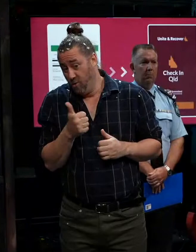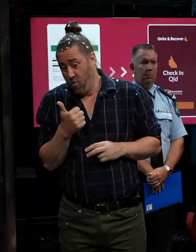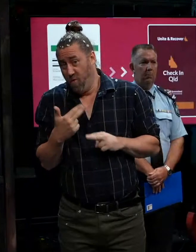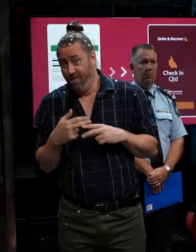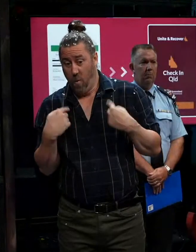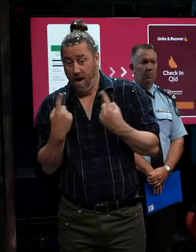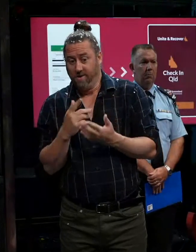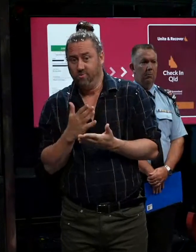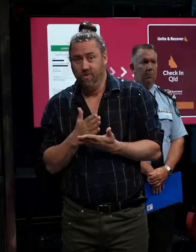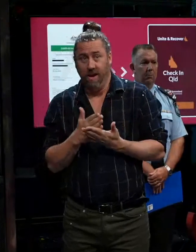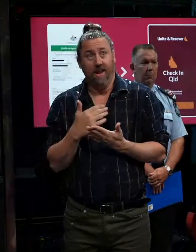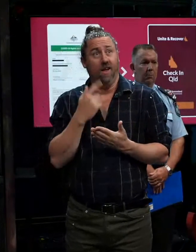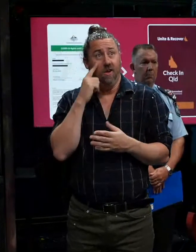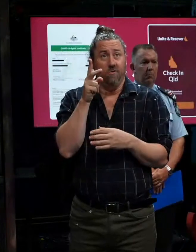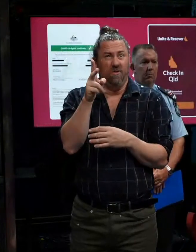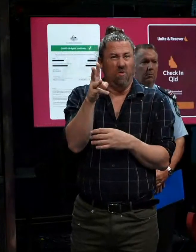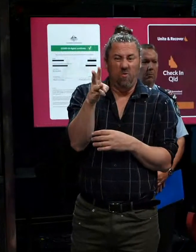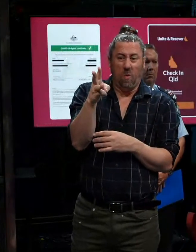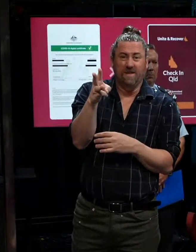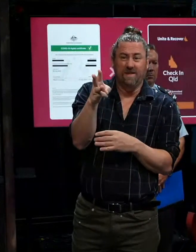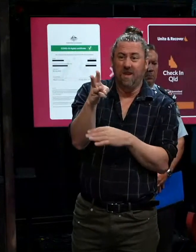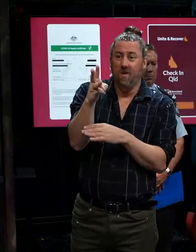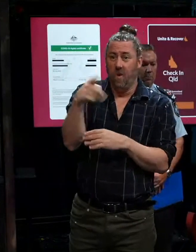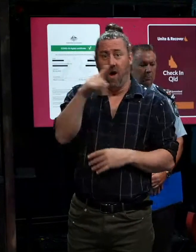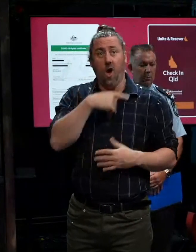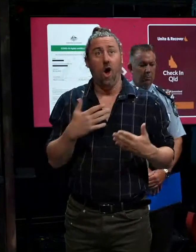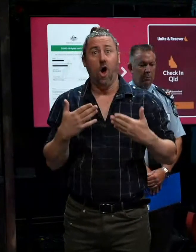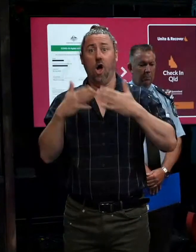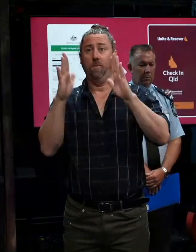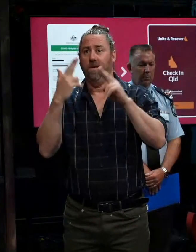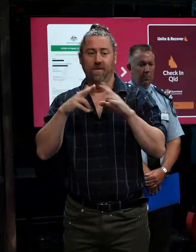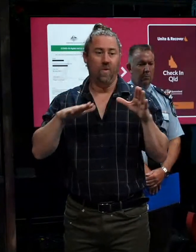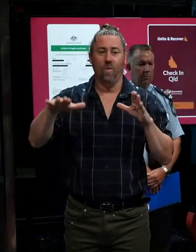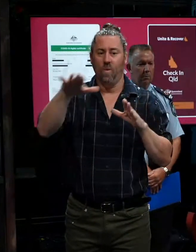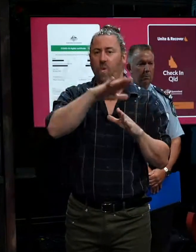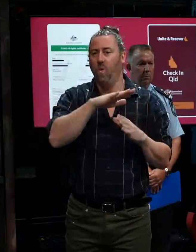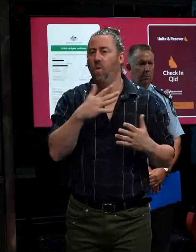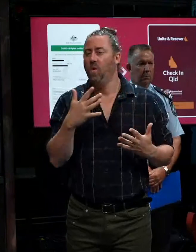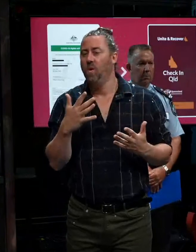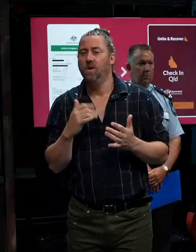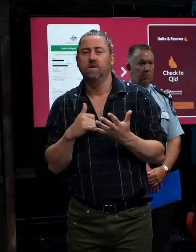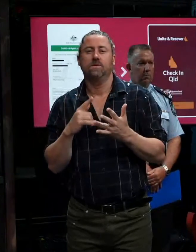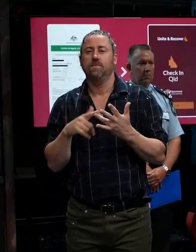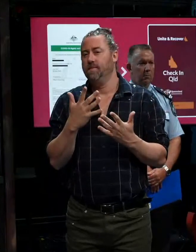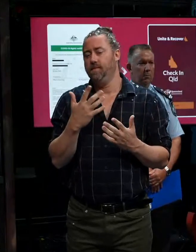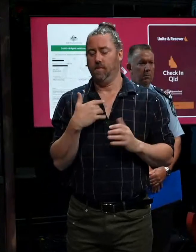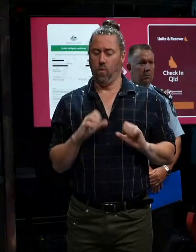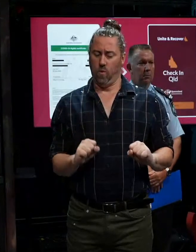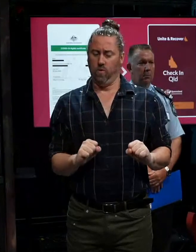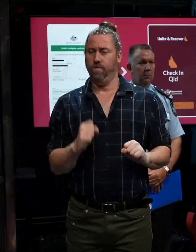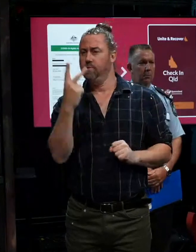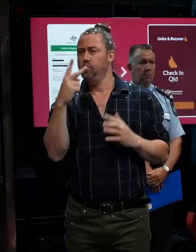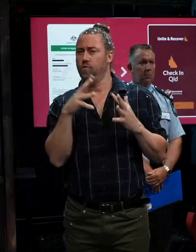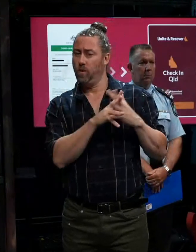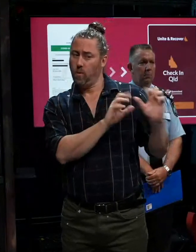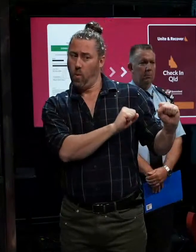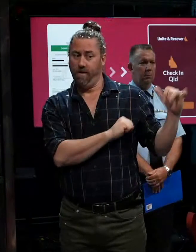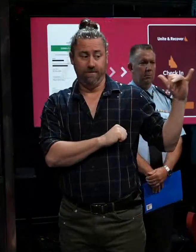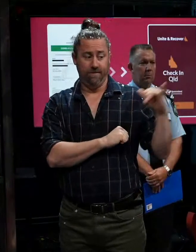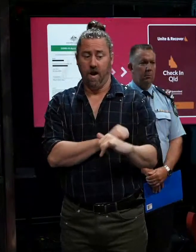we're roughly about that till we open up our borders. But that gives us time, and 2 weeks is a reasonable period of